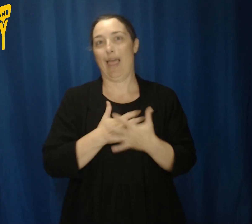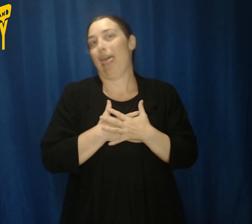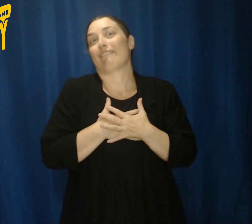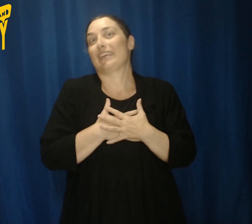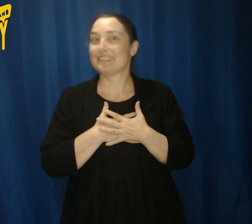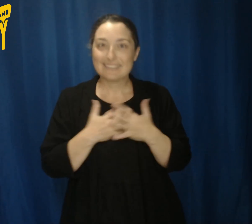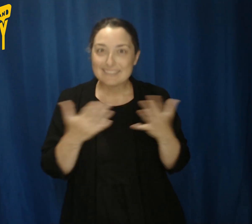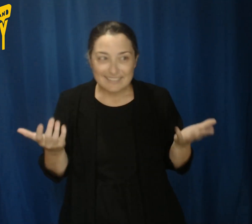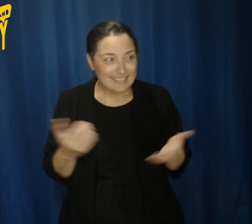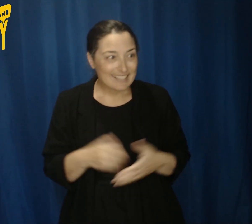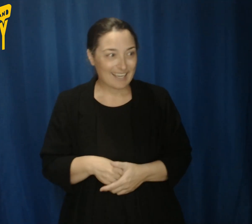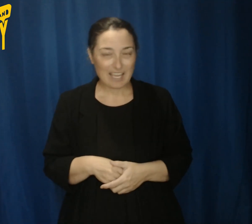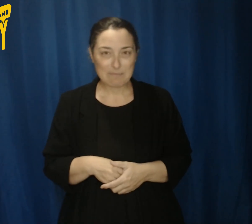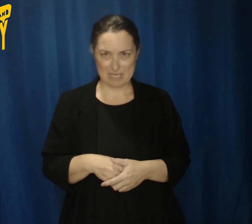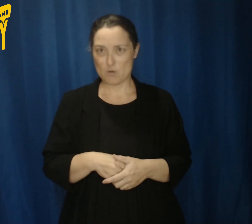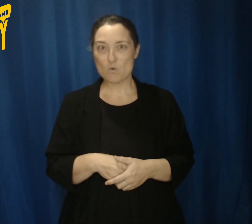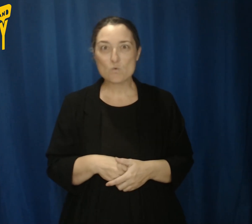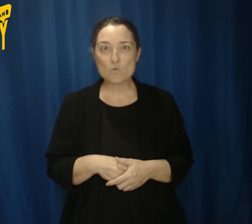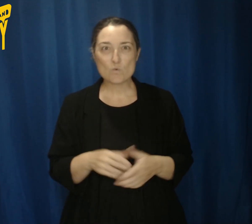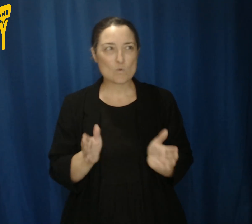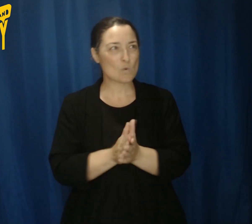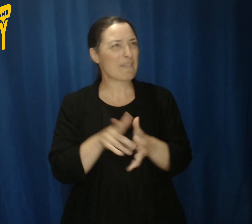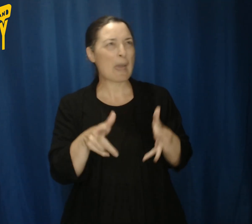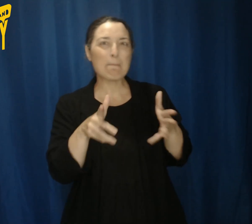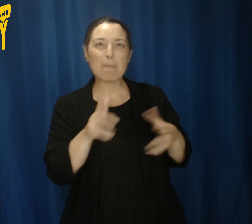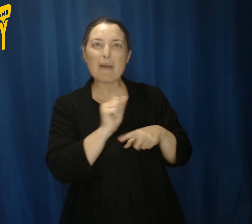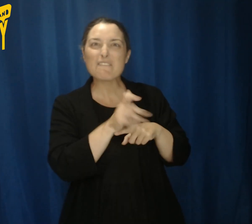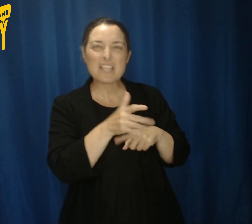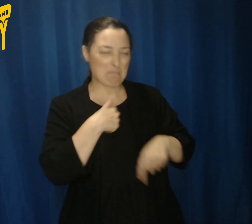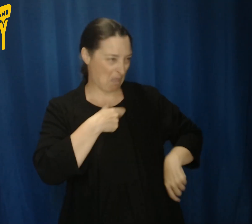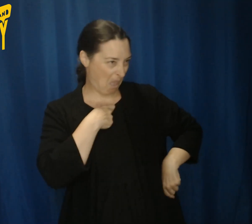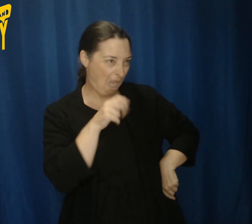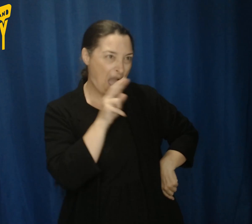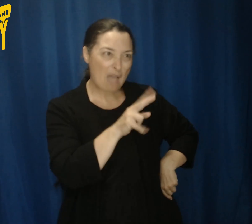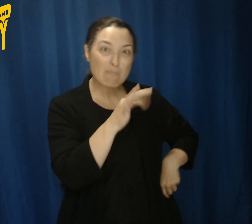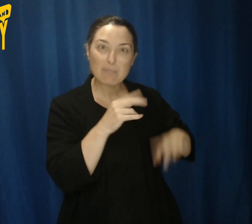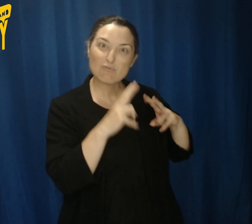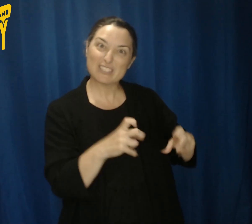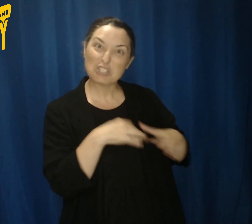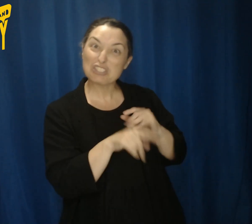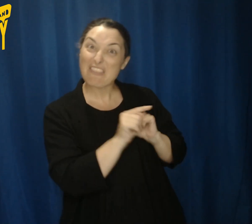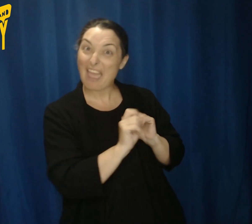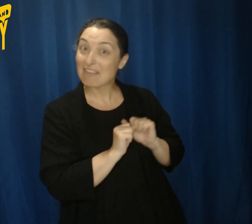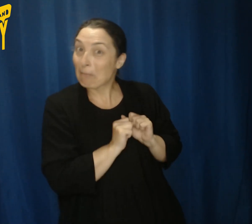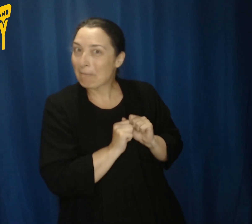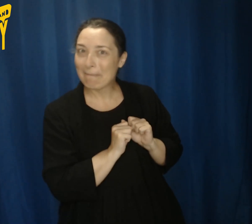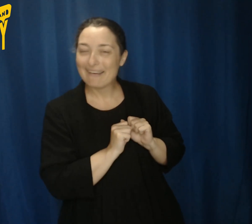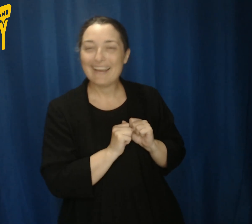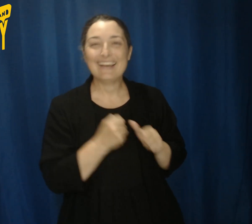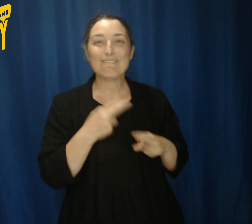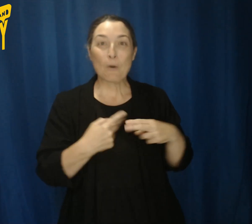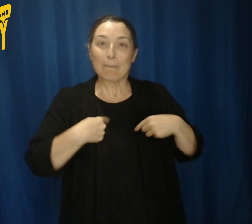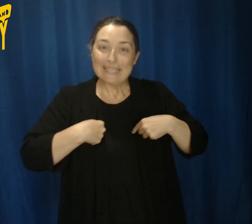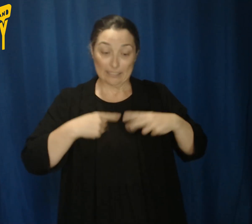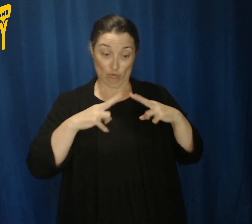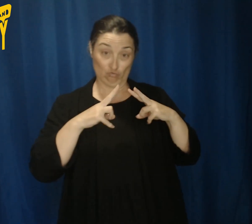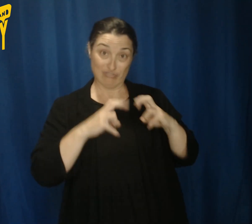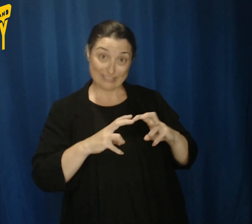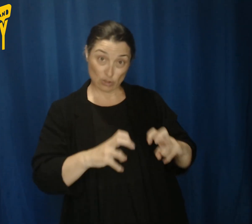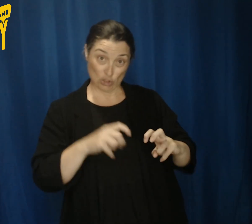go, yeah, that weird film, I'll just look at that because that could be research. I mean, to me, research is the lifeblood